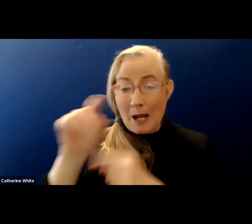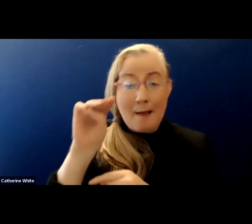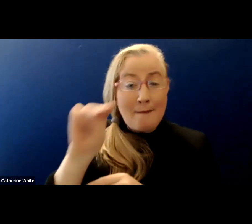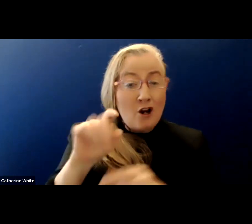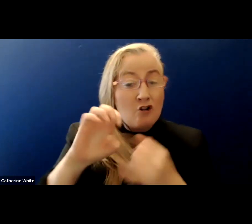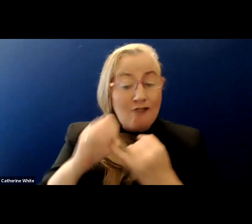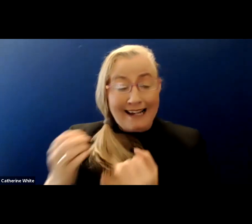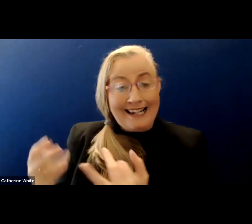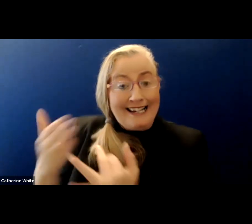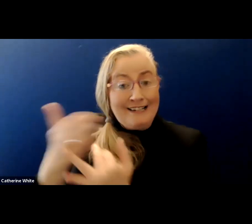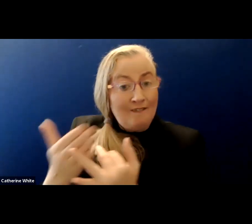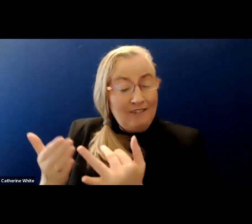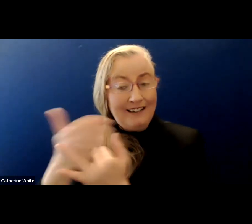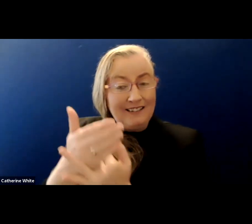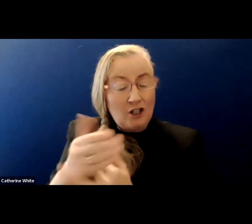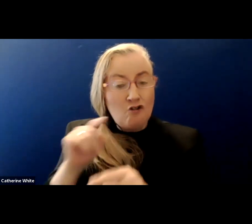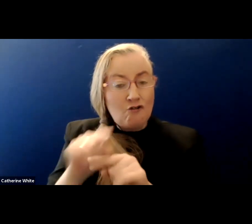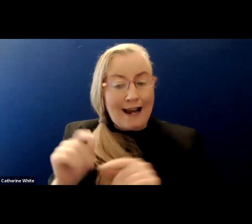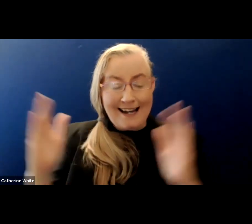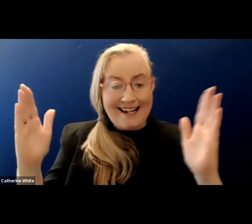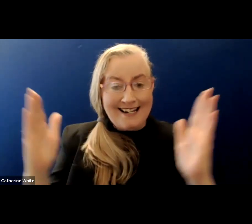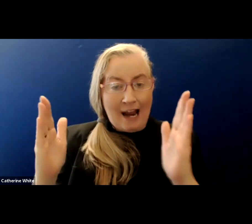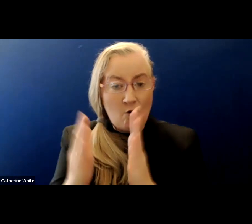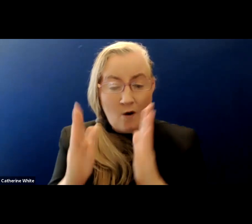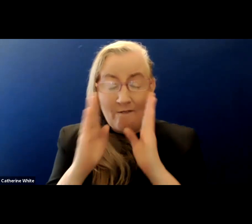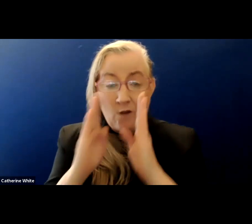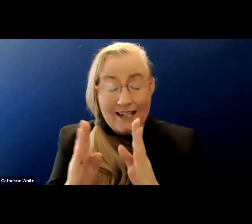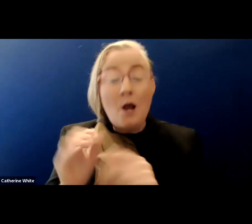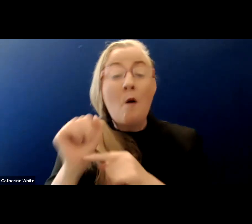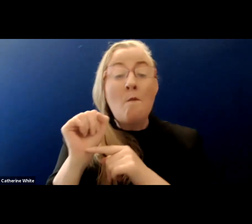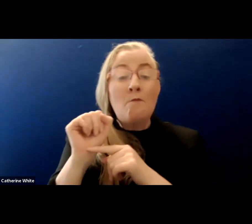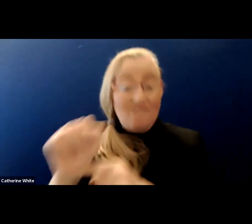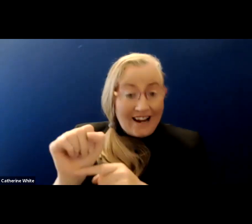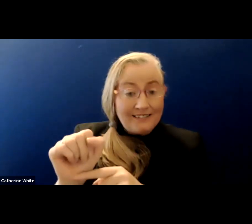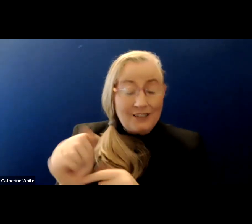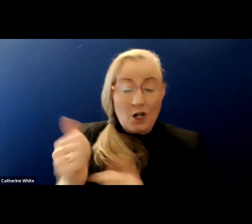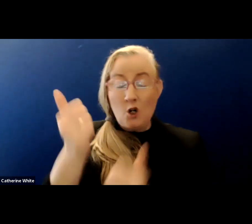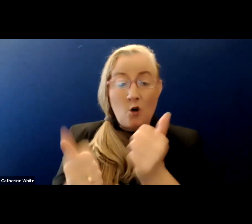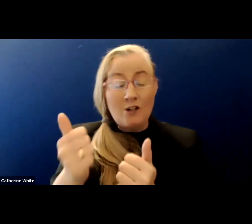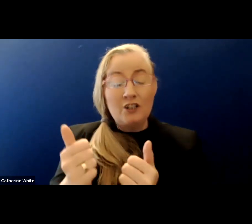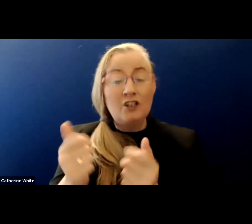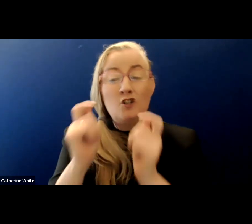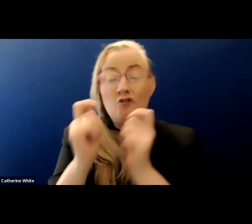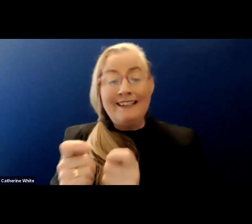intervene in some way to narrow the focus, to prevent the court effectively from treating natural persons